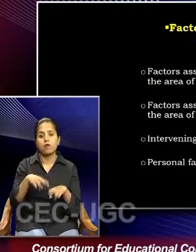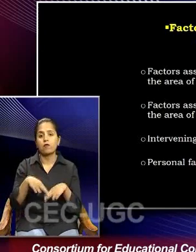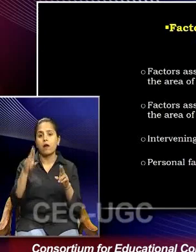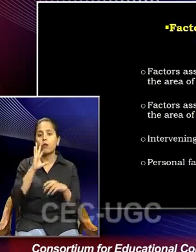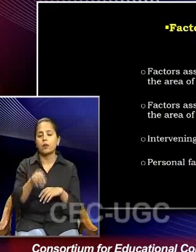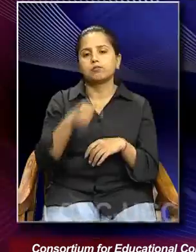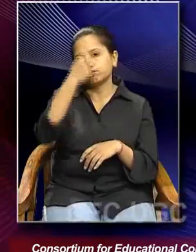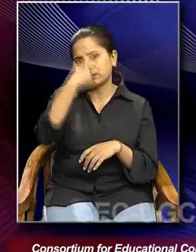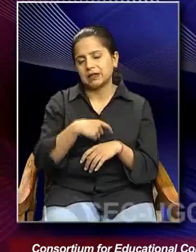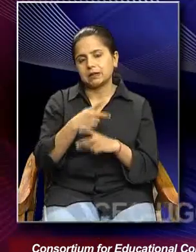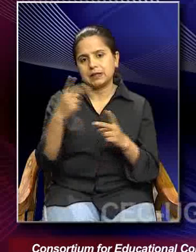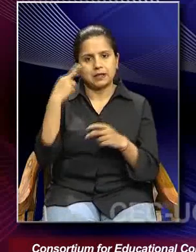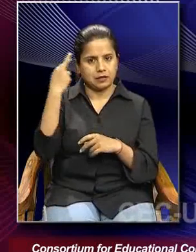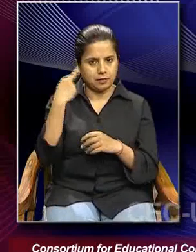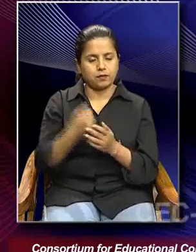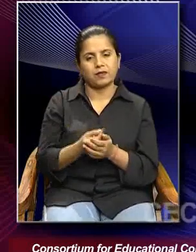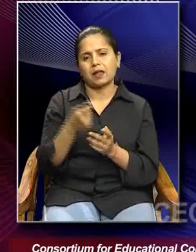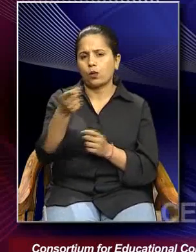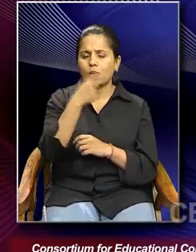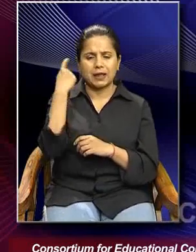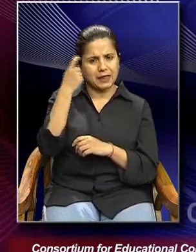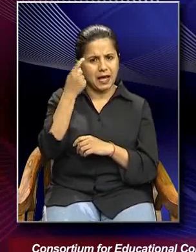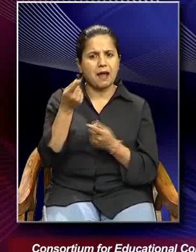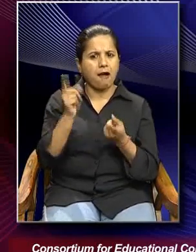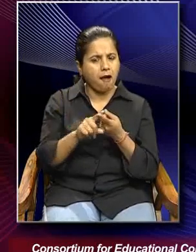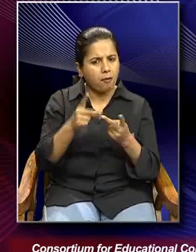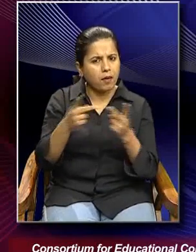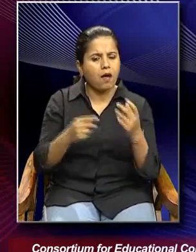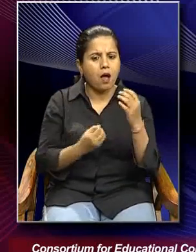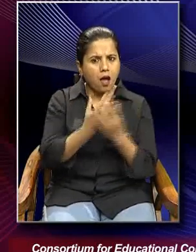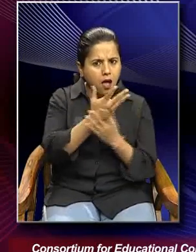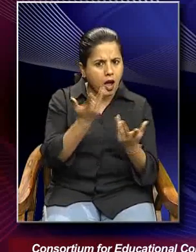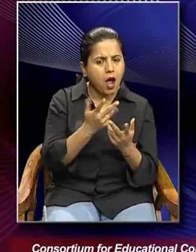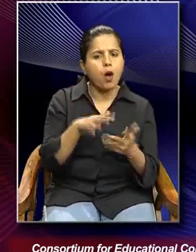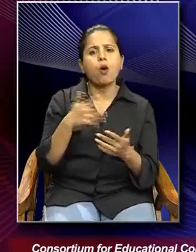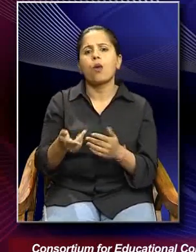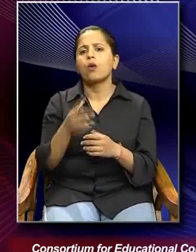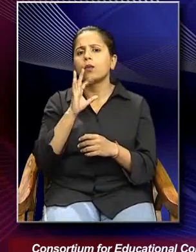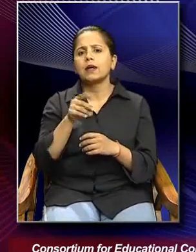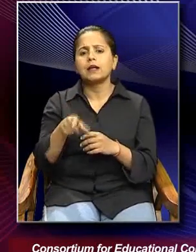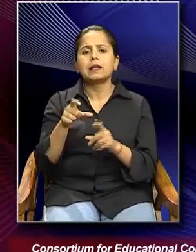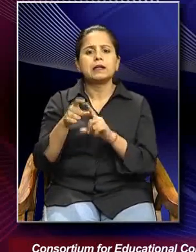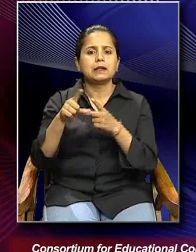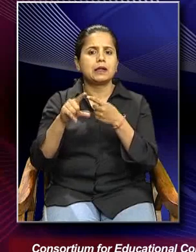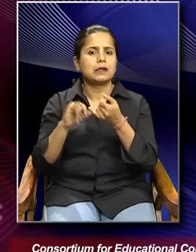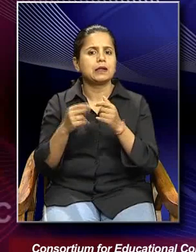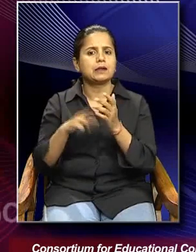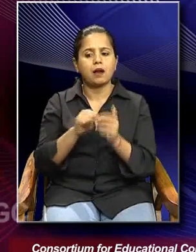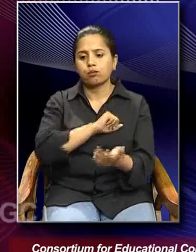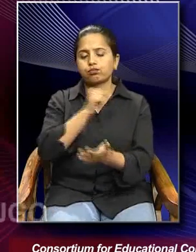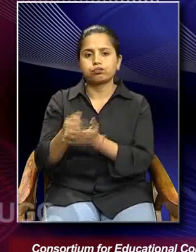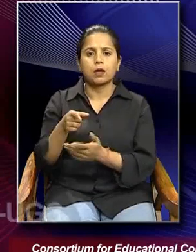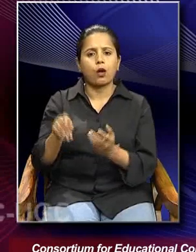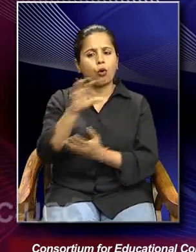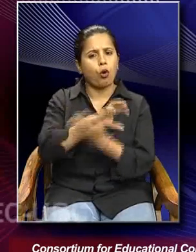personal factors. So if you think about these factors of origin and the factors at the place of destination, these are combination of